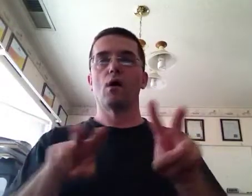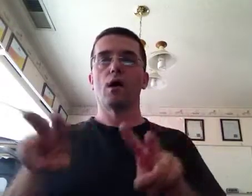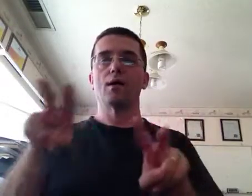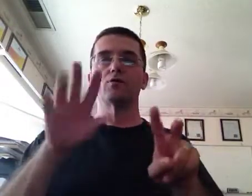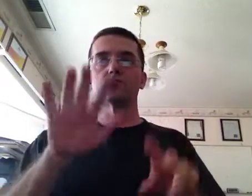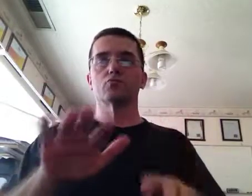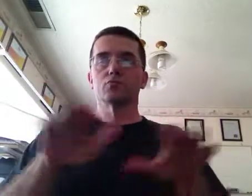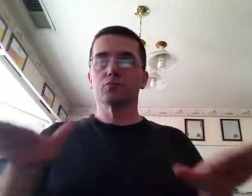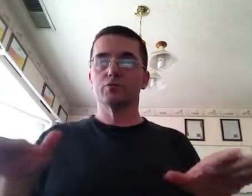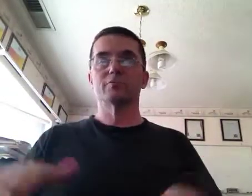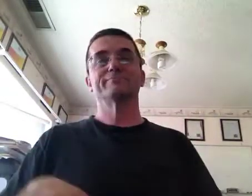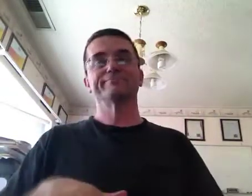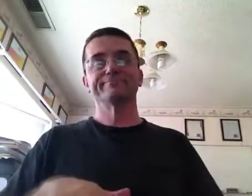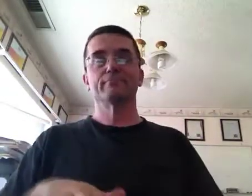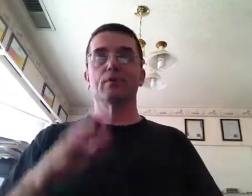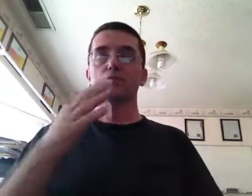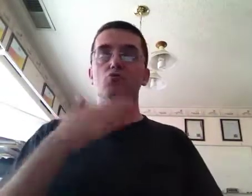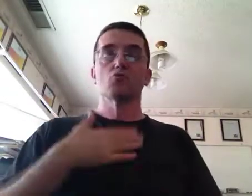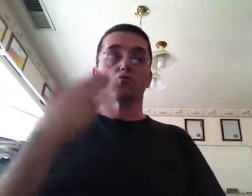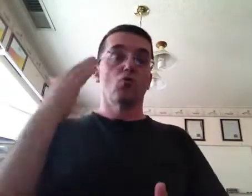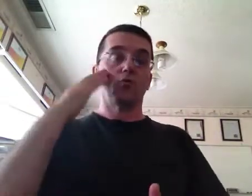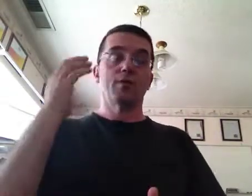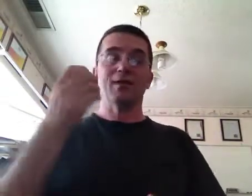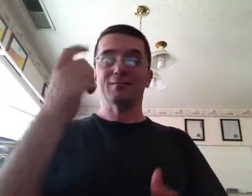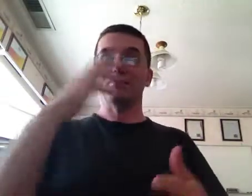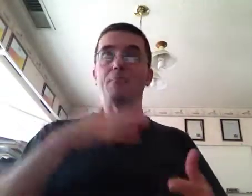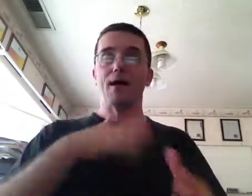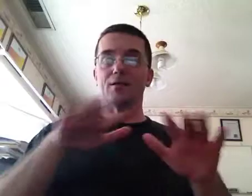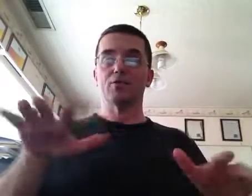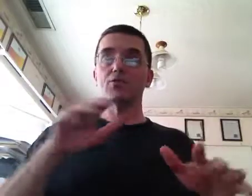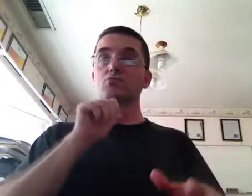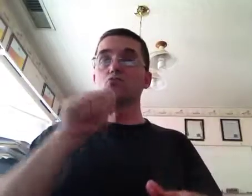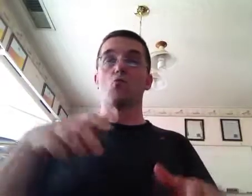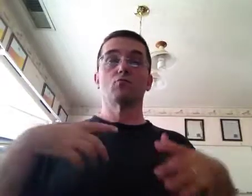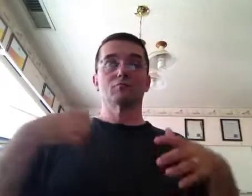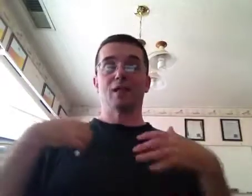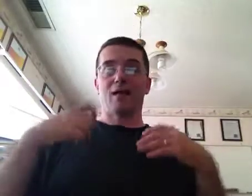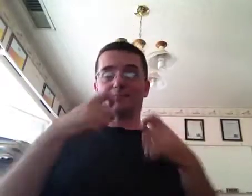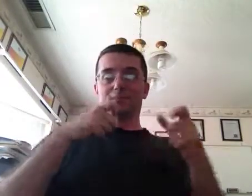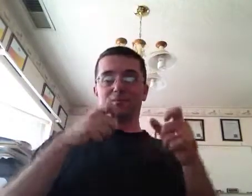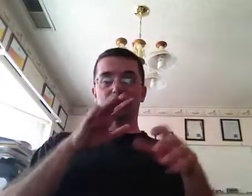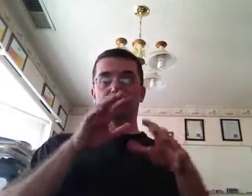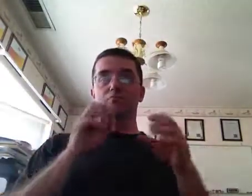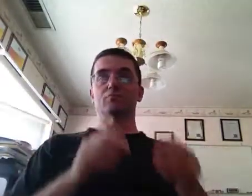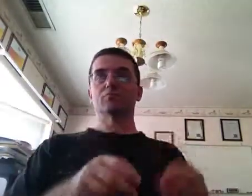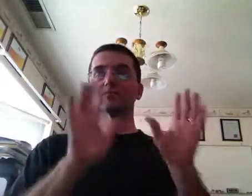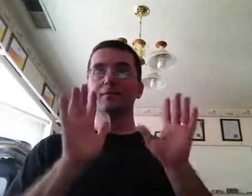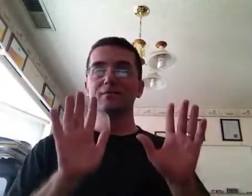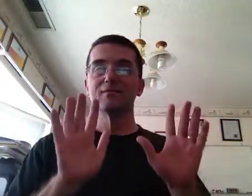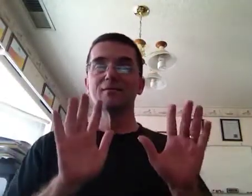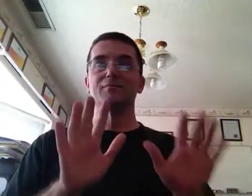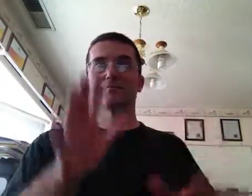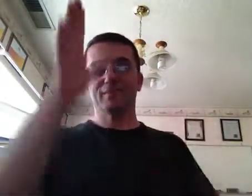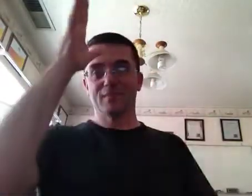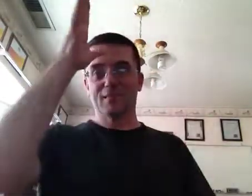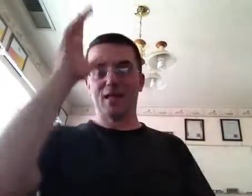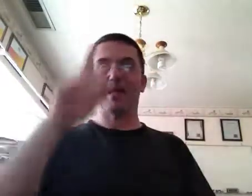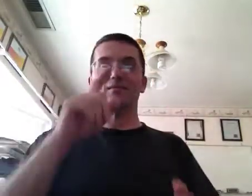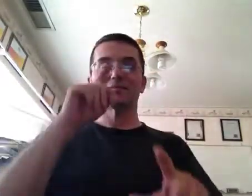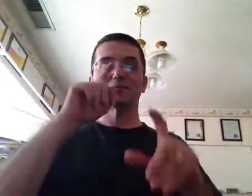dumb, but just to not have, I'm no longer in charge. And it's just hard for dads to not be in charge anymore.